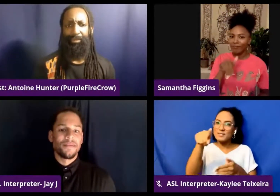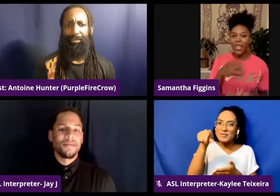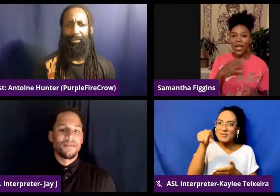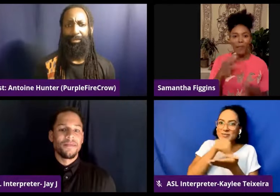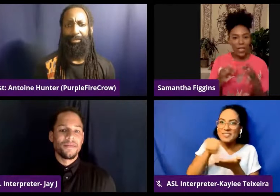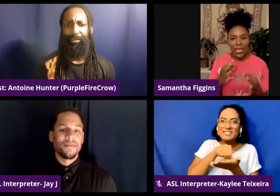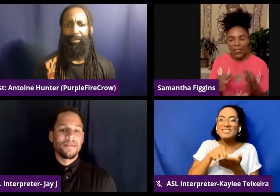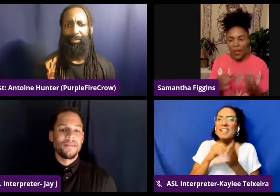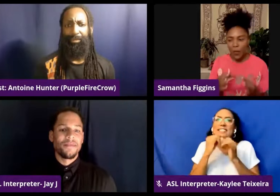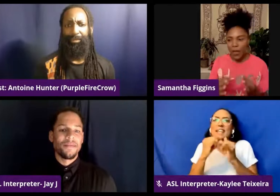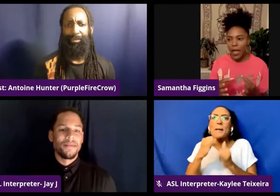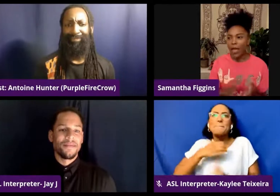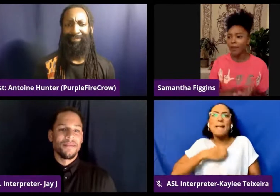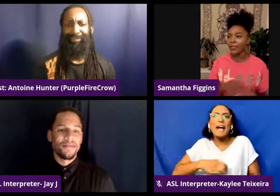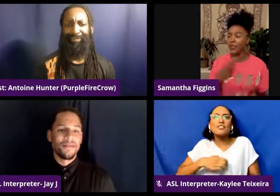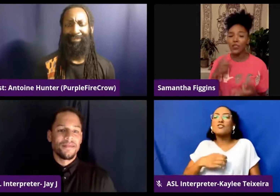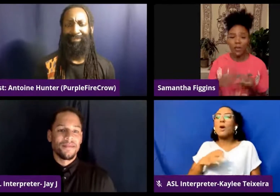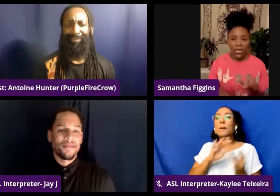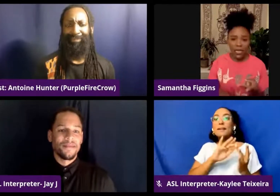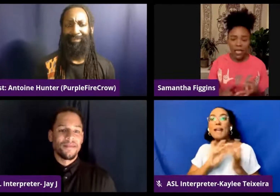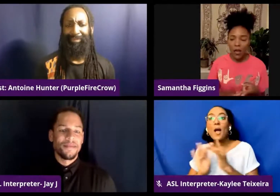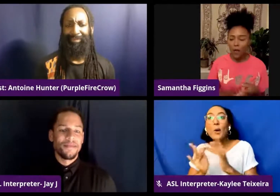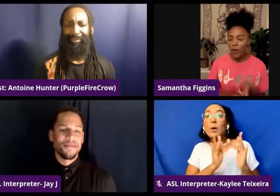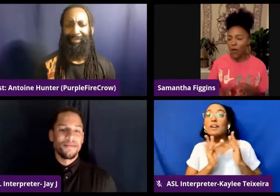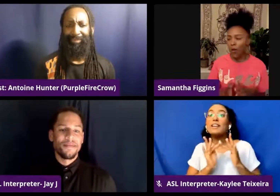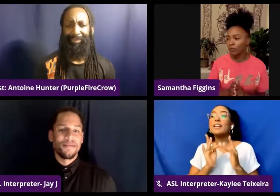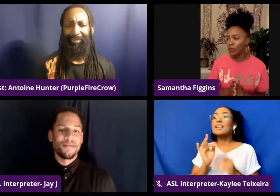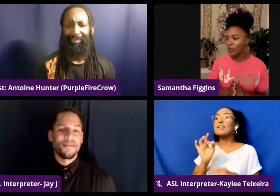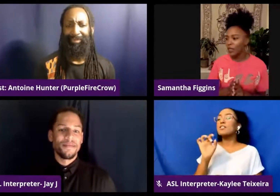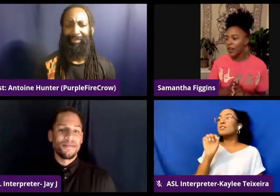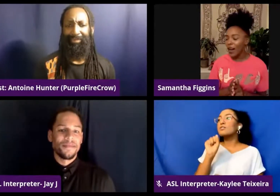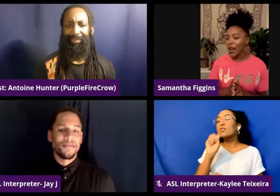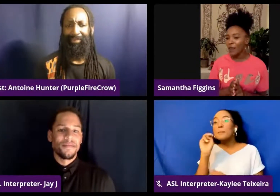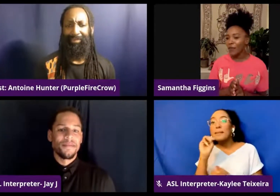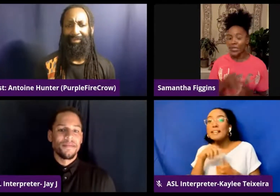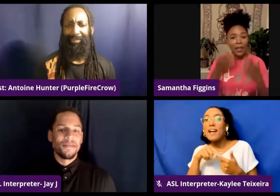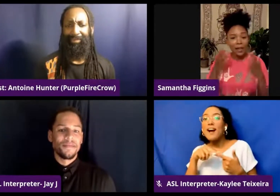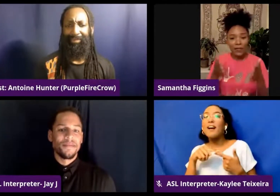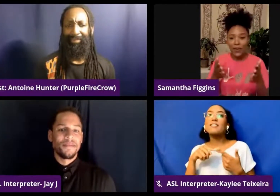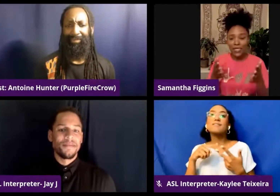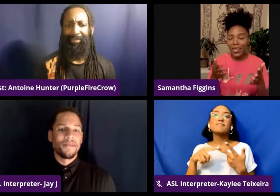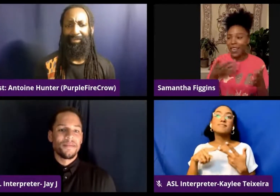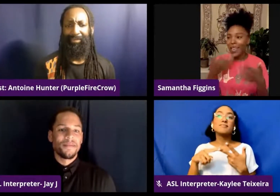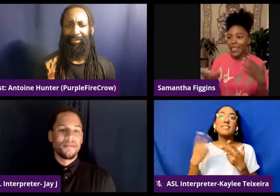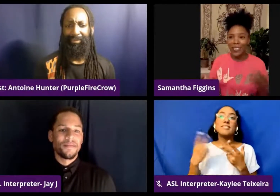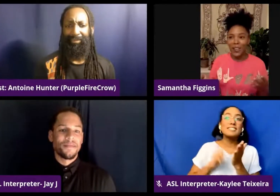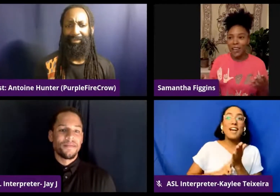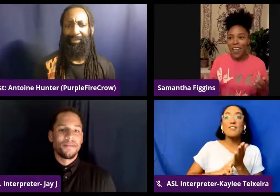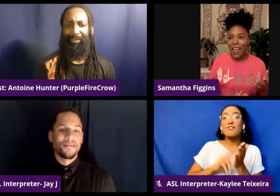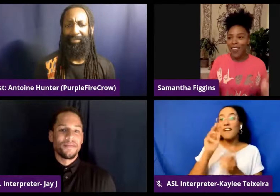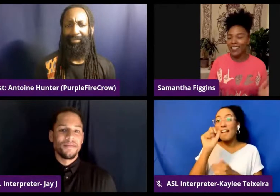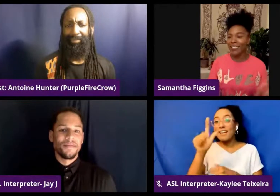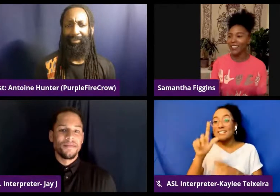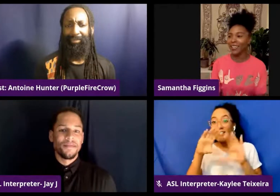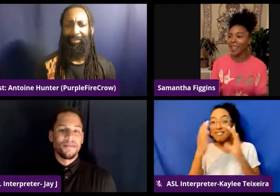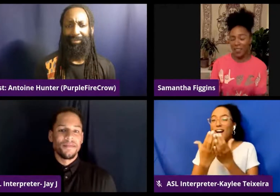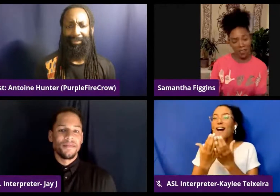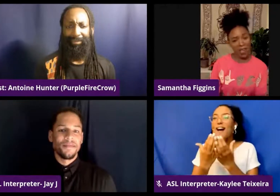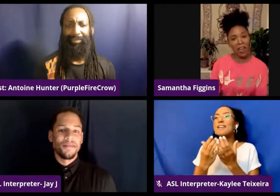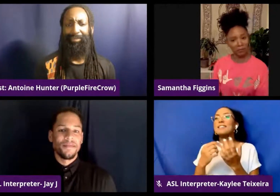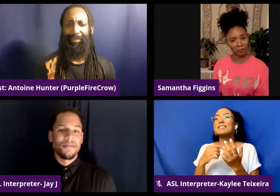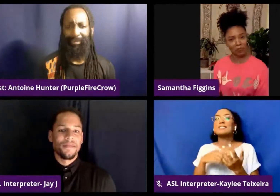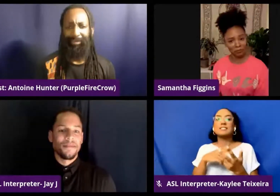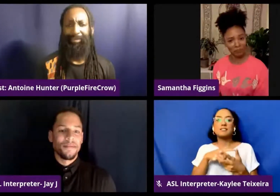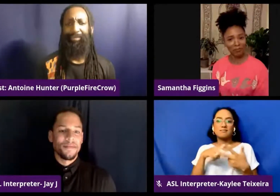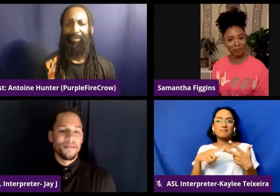yeah, networking in that way. Social media is helpful. Sign up for an ASL class.